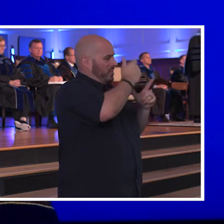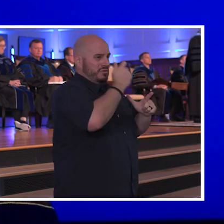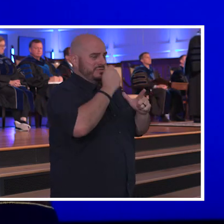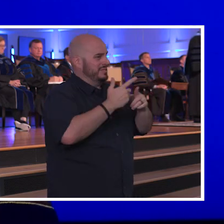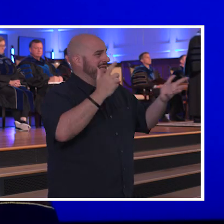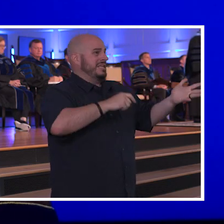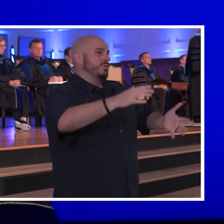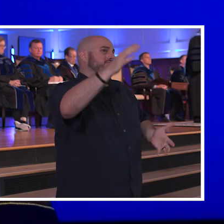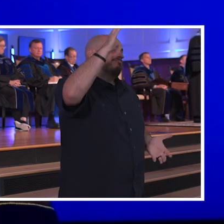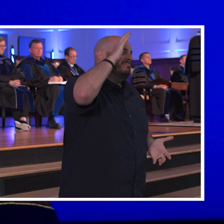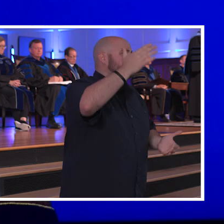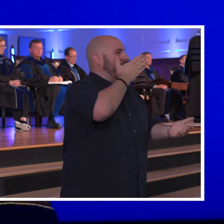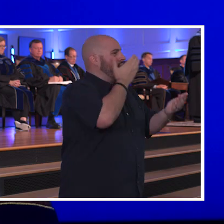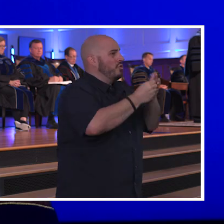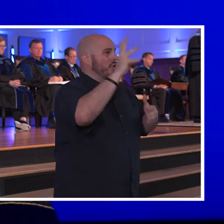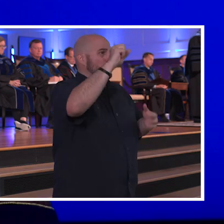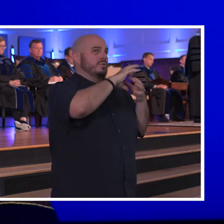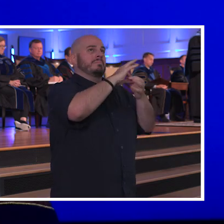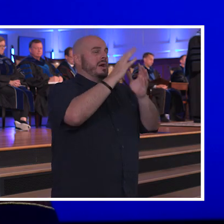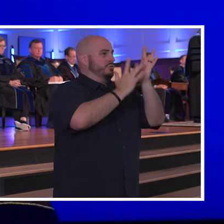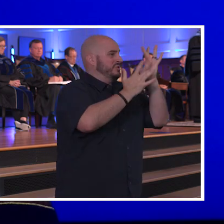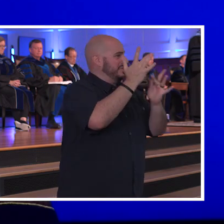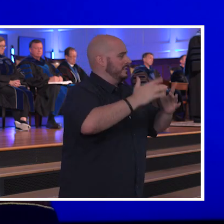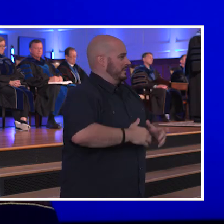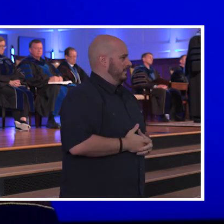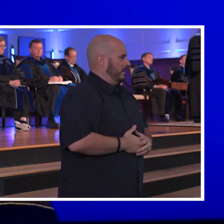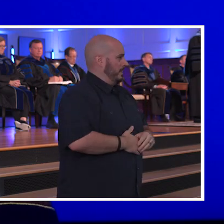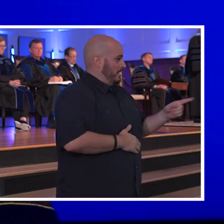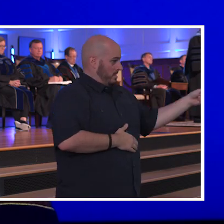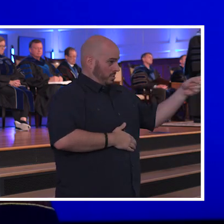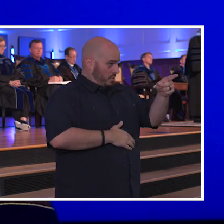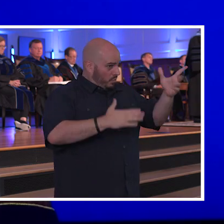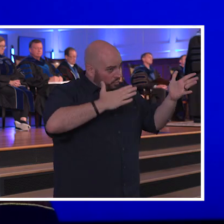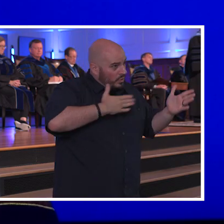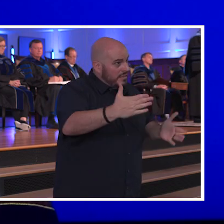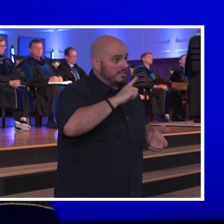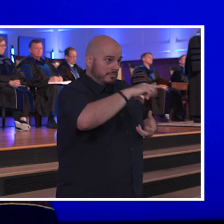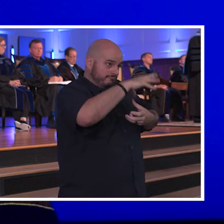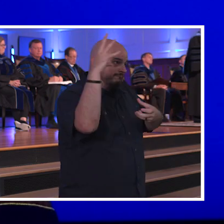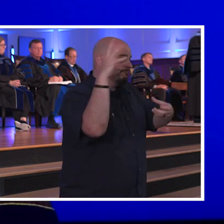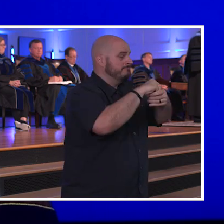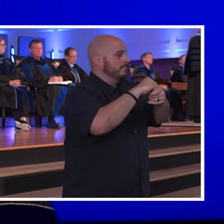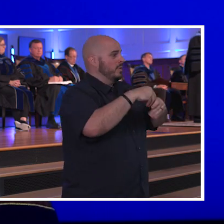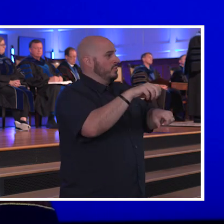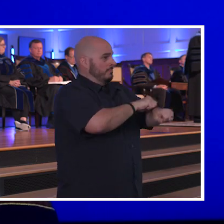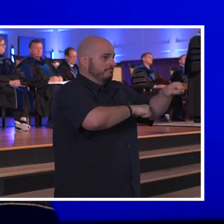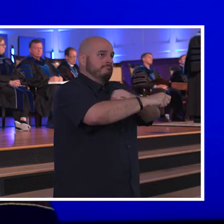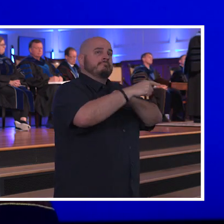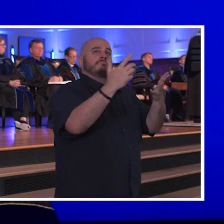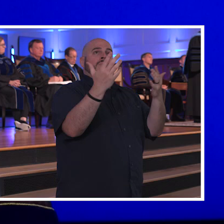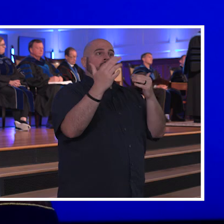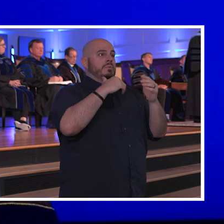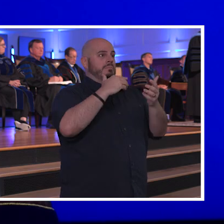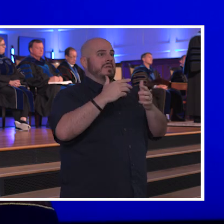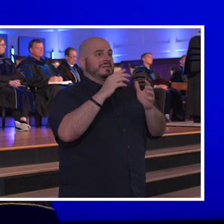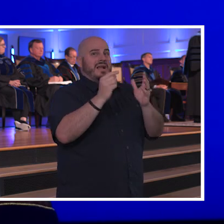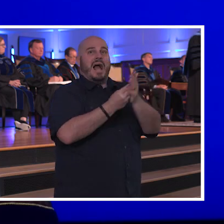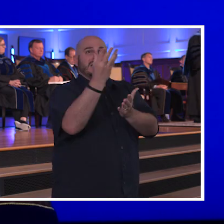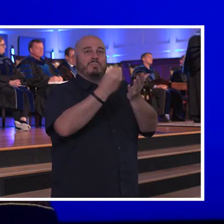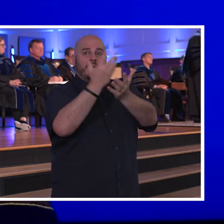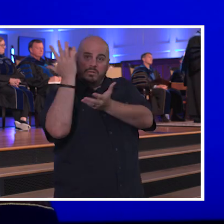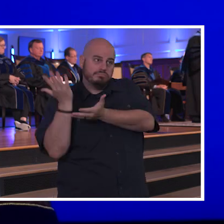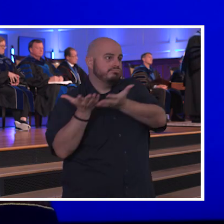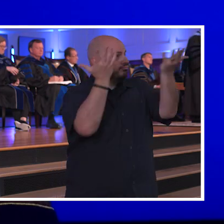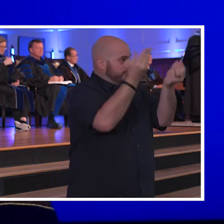news about Jesus. Are you willing to be one of those that would take the gospel to them? At the time of her